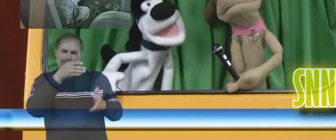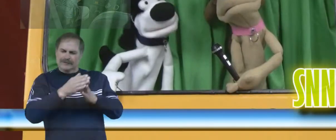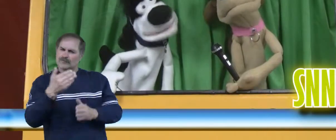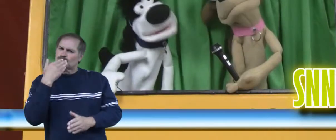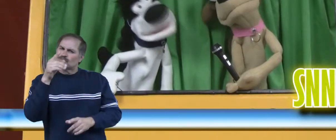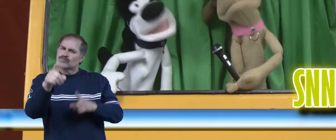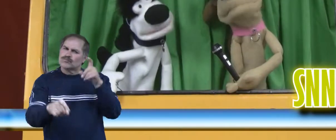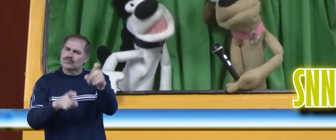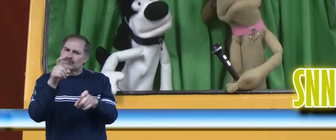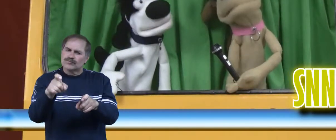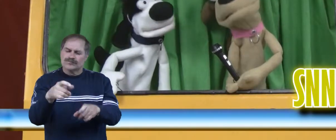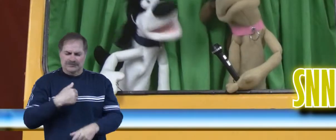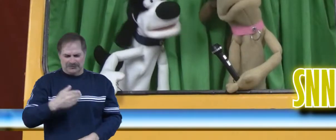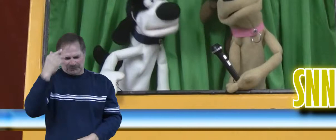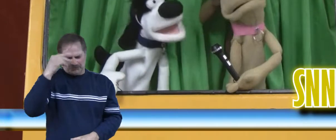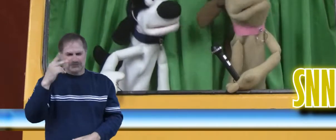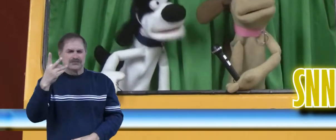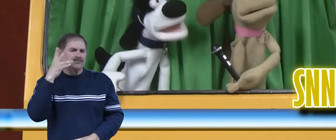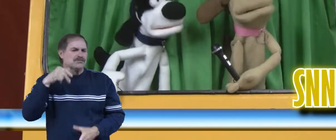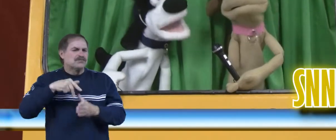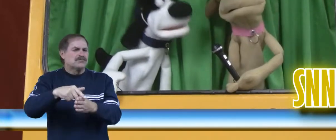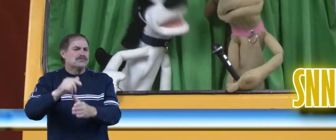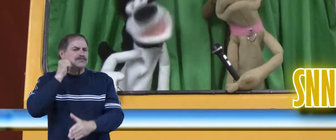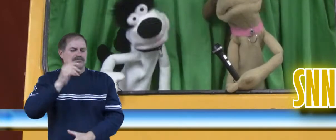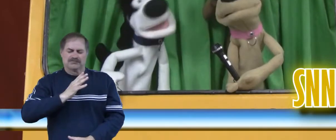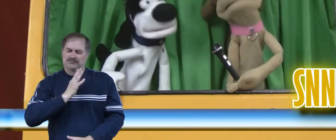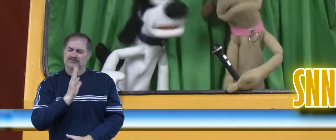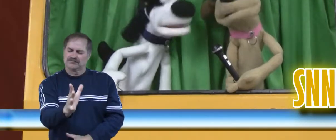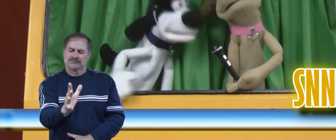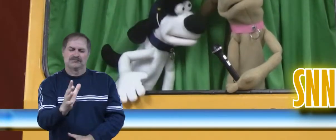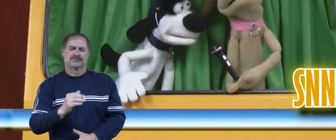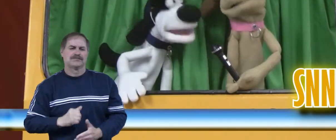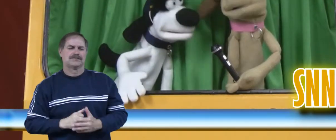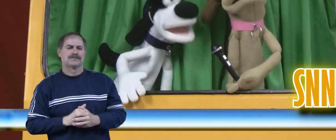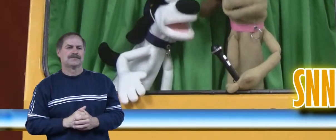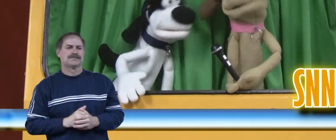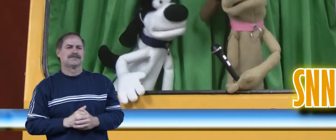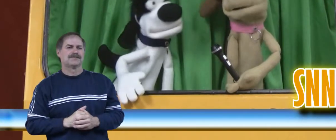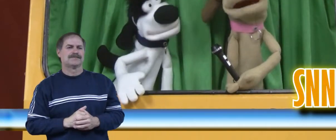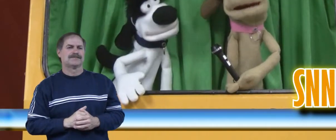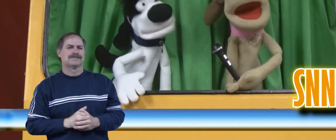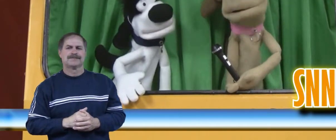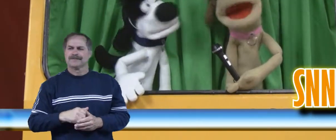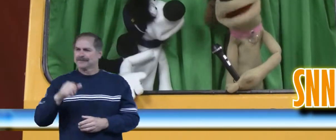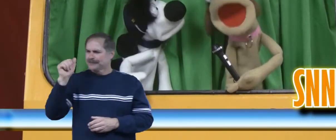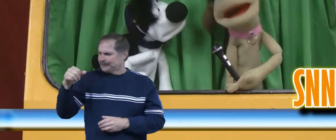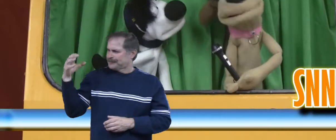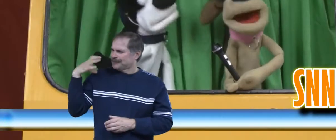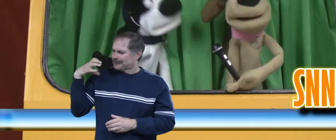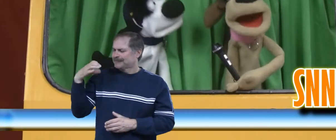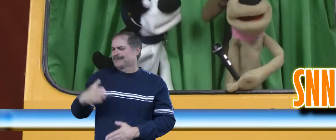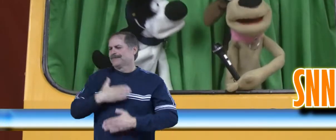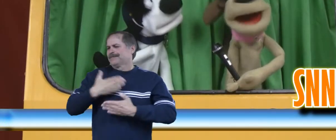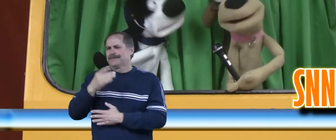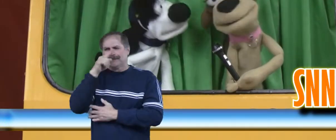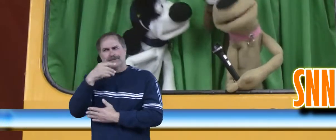Timmy has some really good questions. I know he will have a safe ride to and from school each day. Yes, Sergeant Wolf.